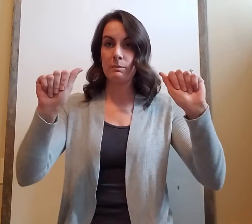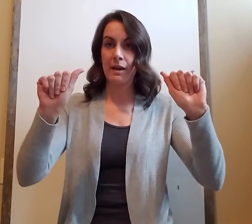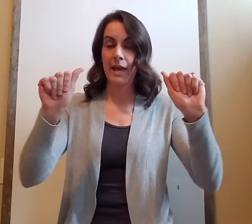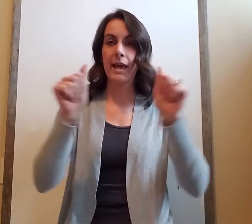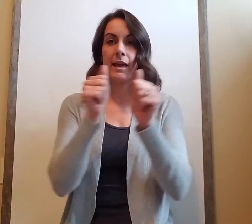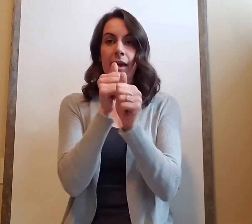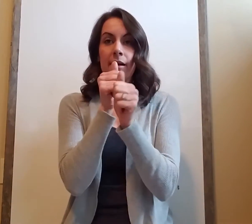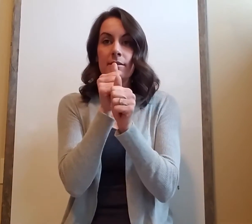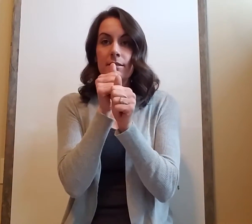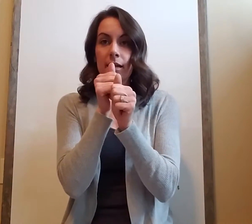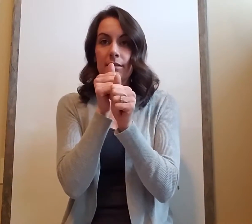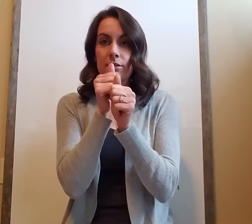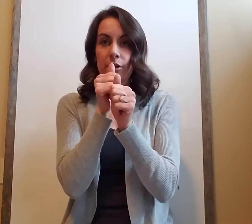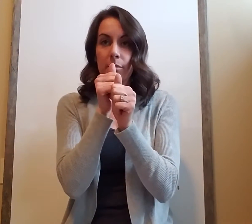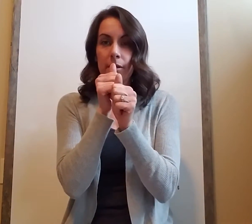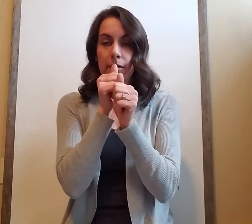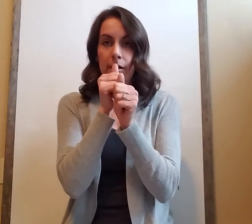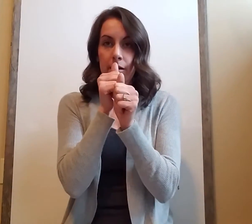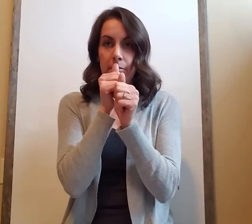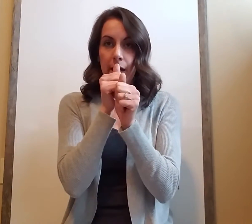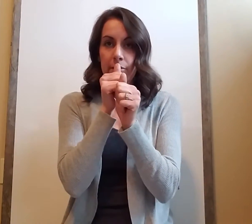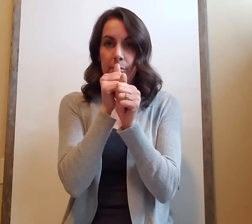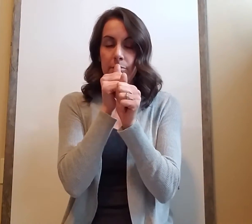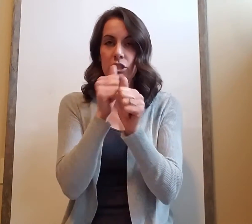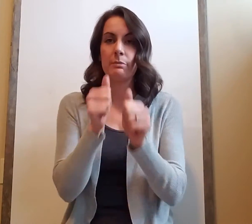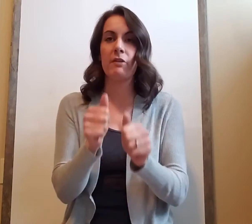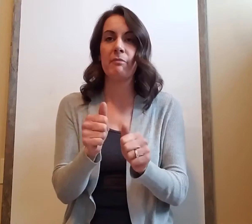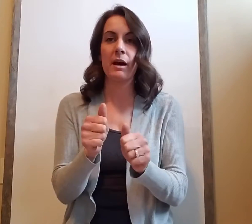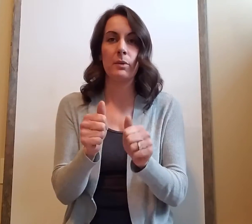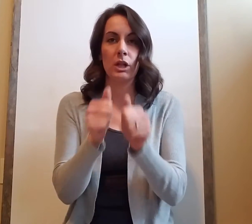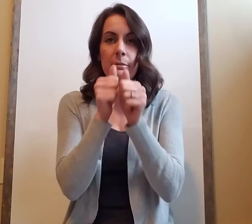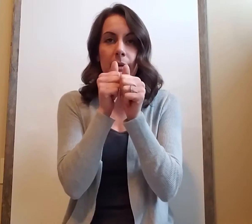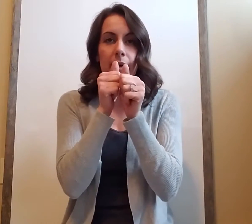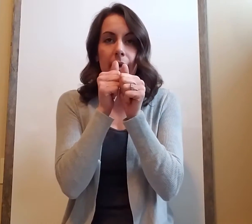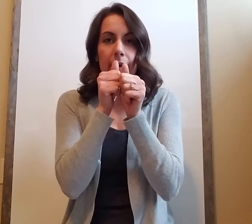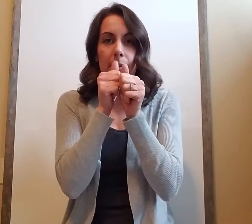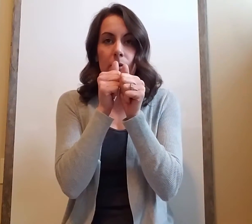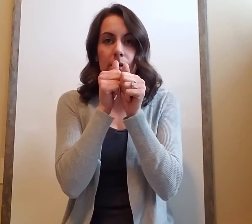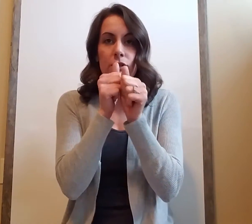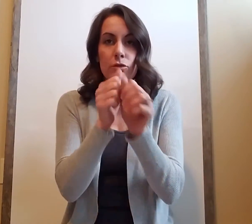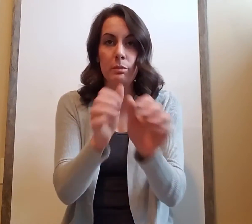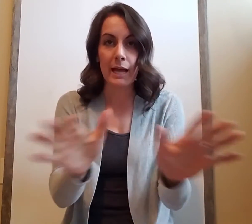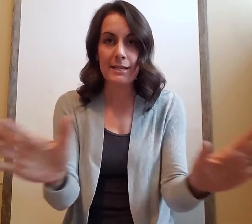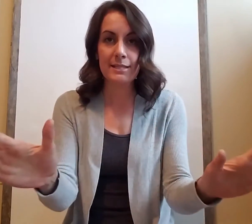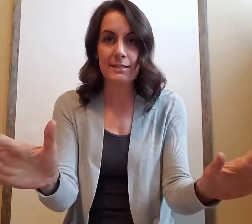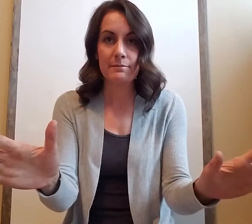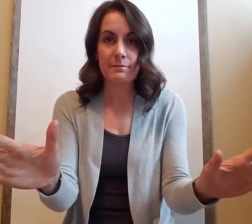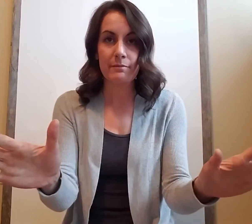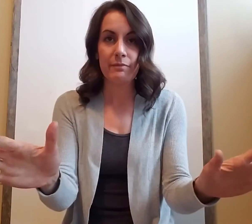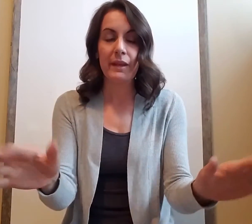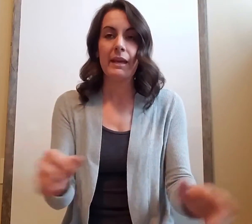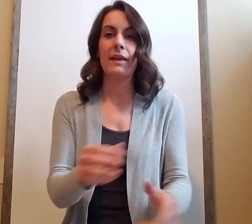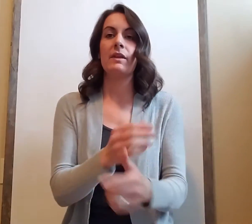my A hands, and I start up here kind of up just above my upper lip, and I'm going to bless. And then